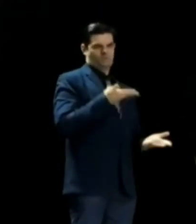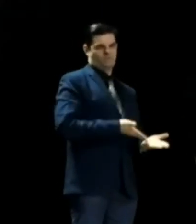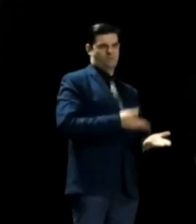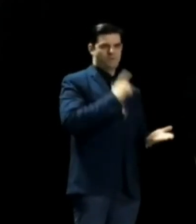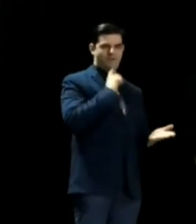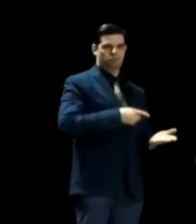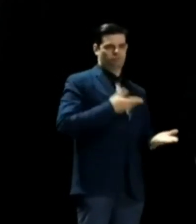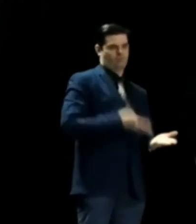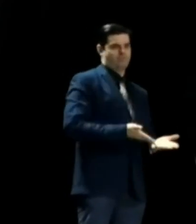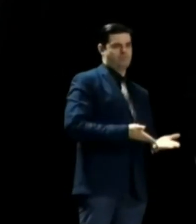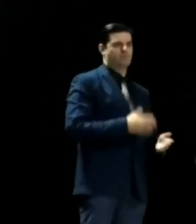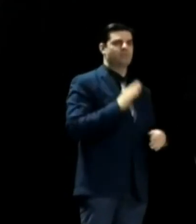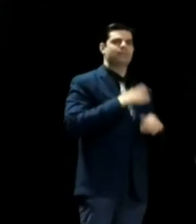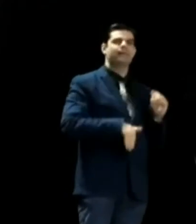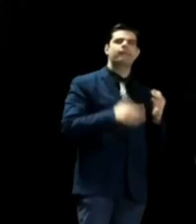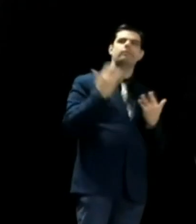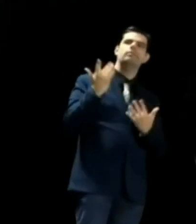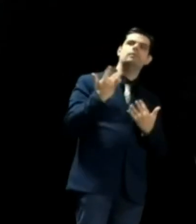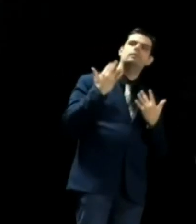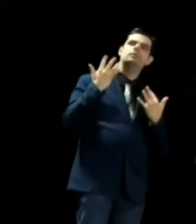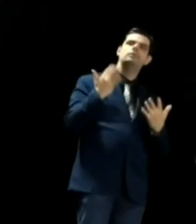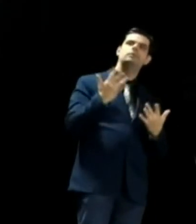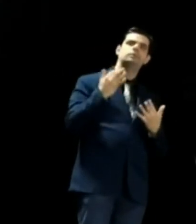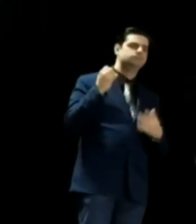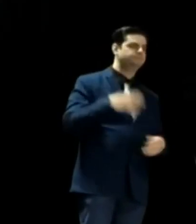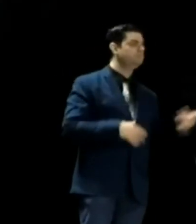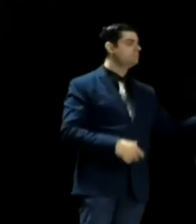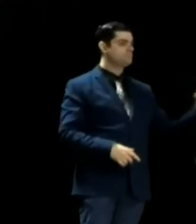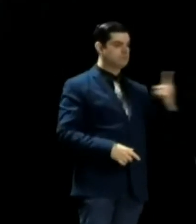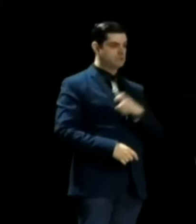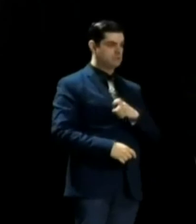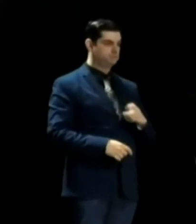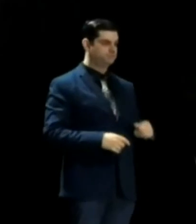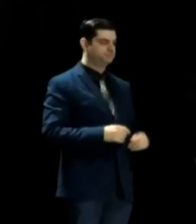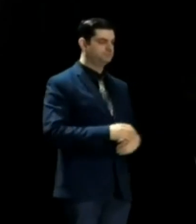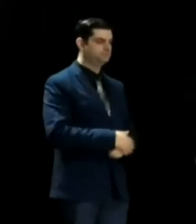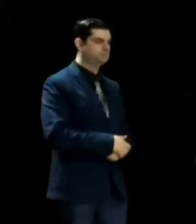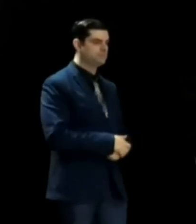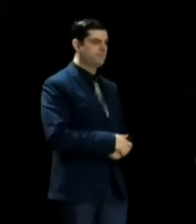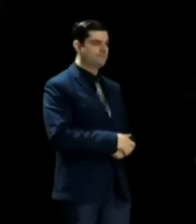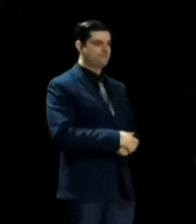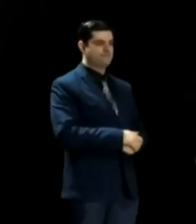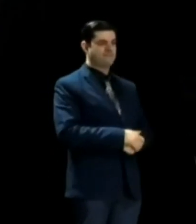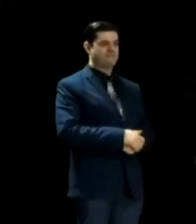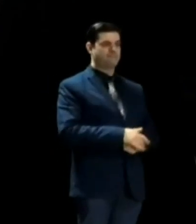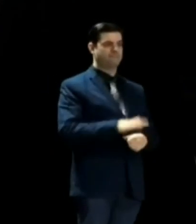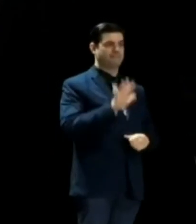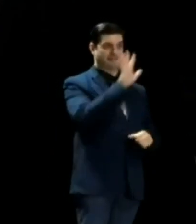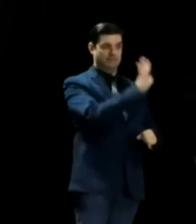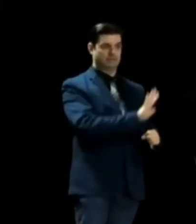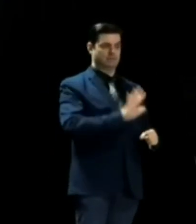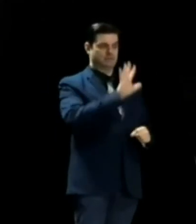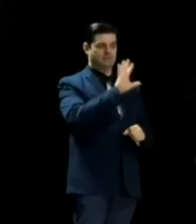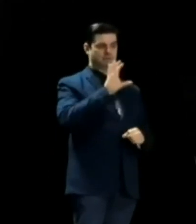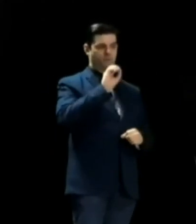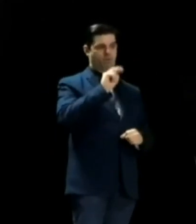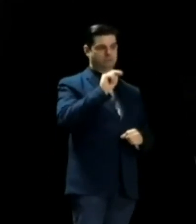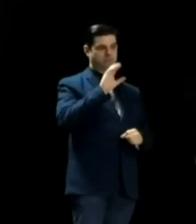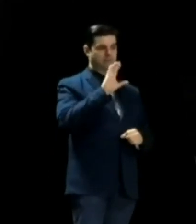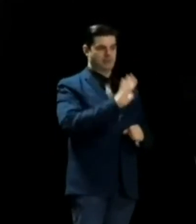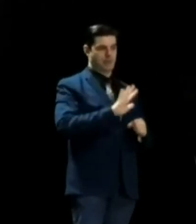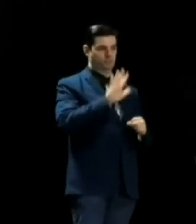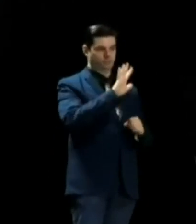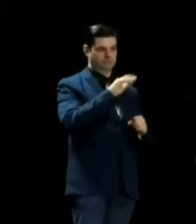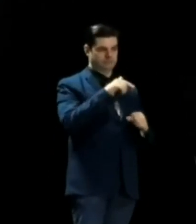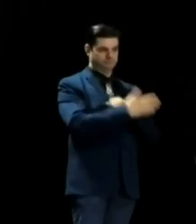Brian, a little change of direction. Is the county going to move forward with bonding for the STEAM school,